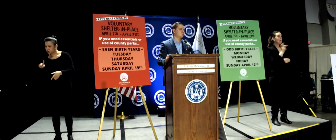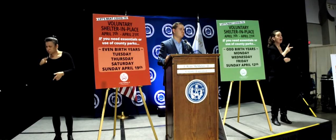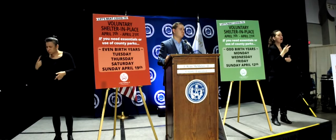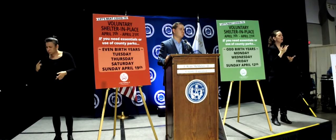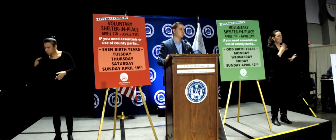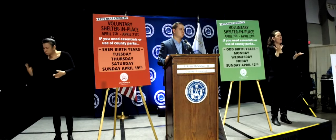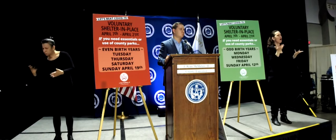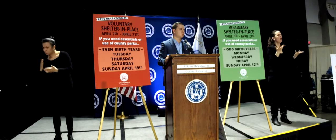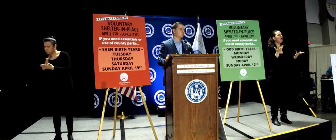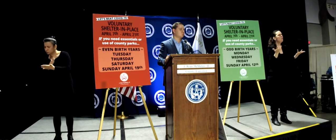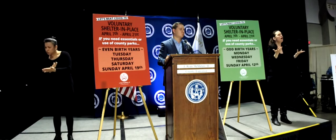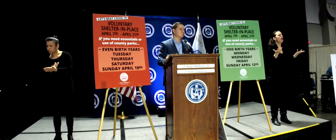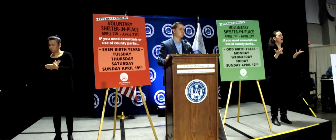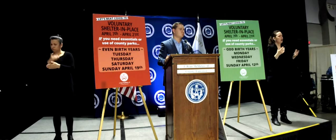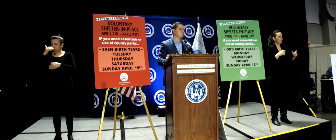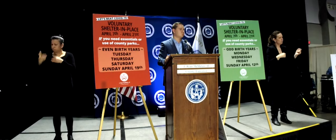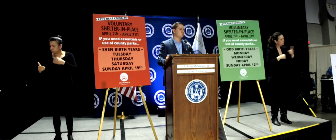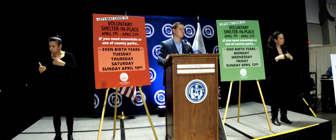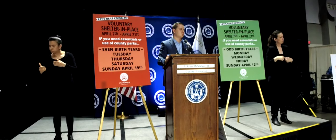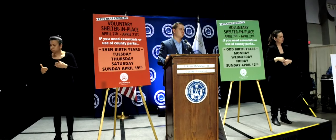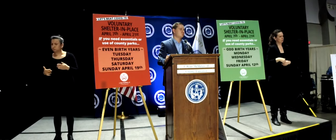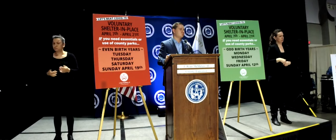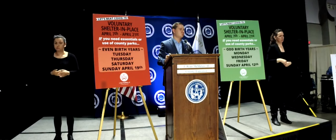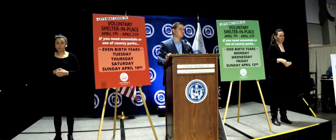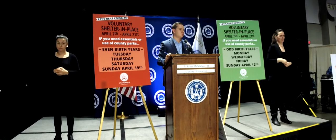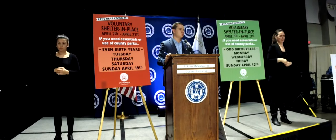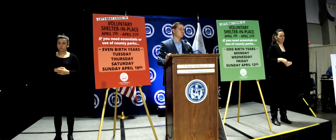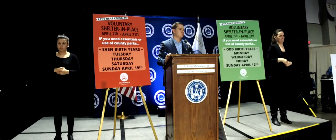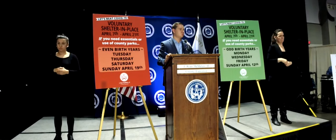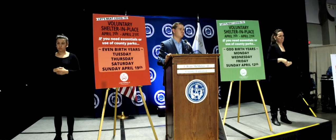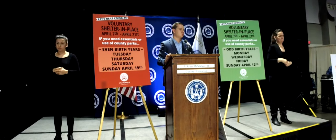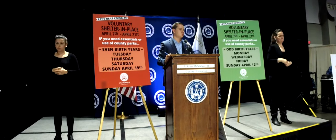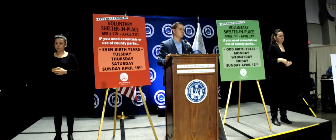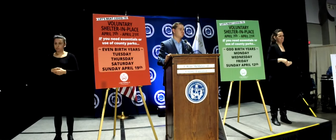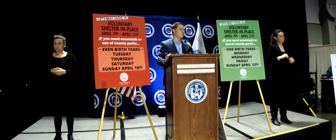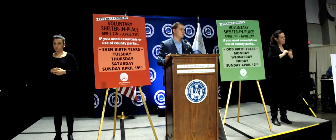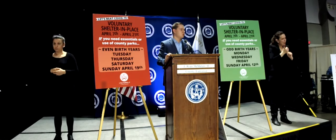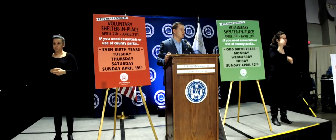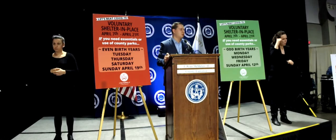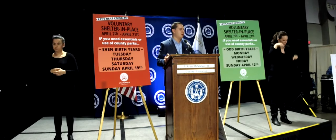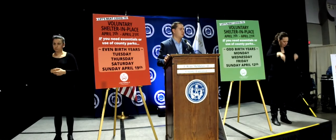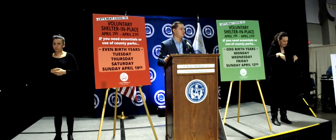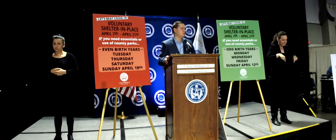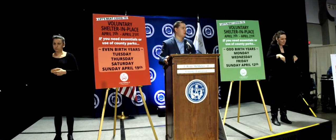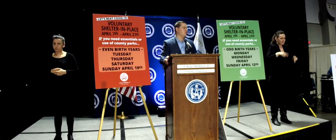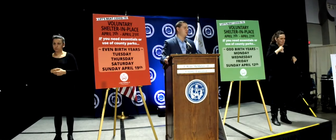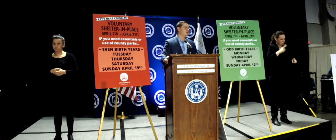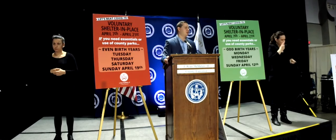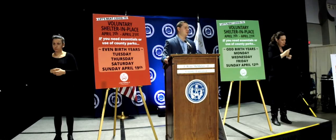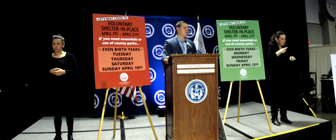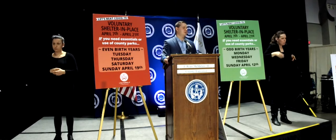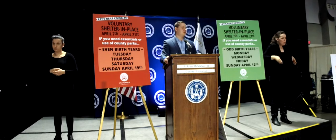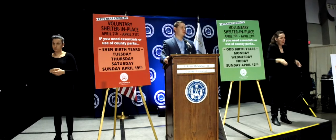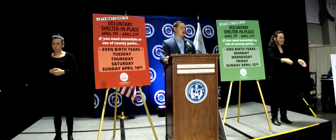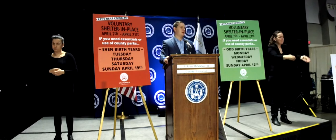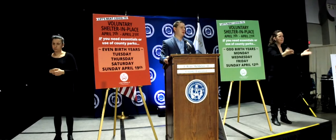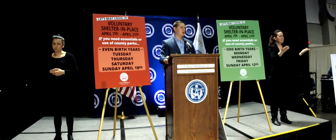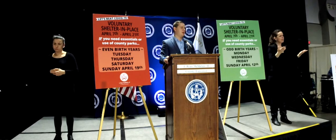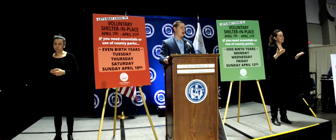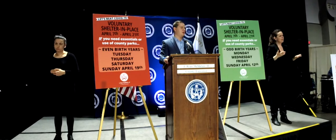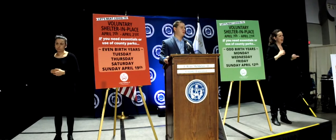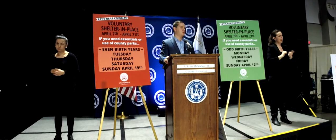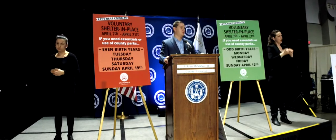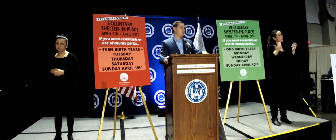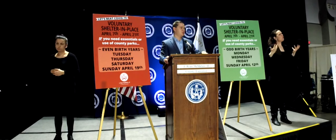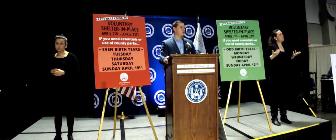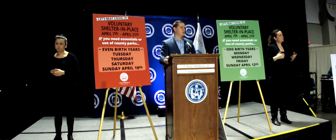that we're on the right track? Just the cell phone data? Yeah, you'll have different tracking